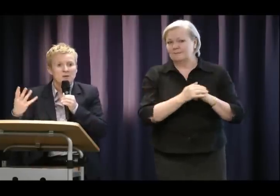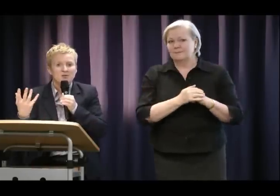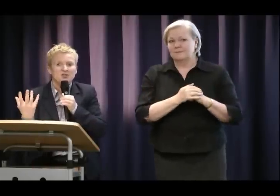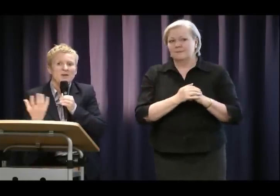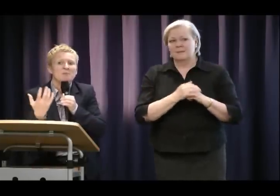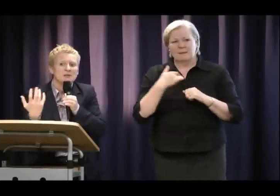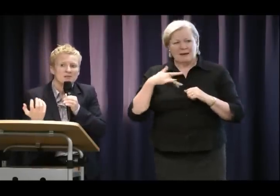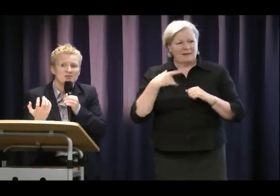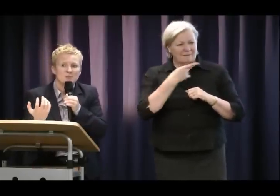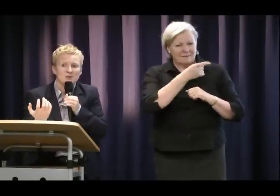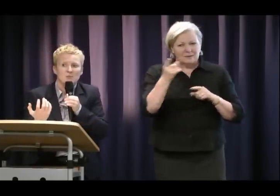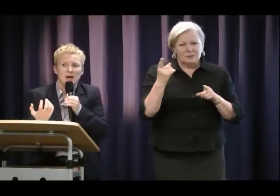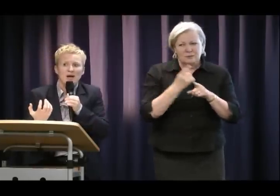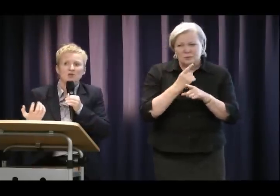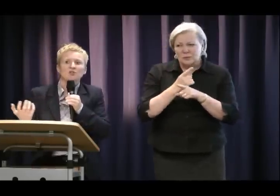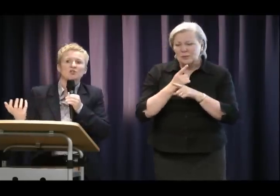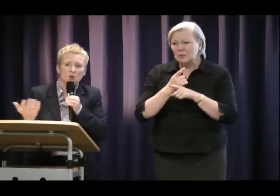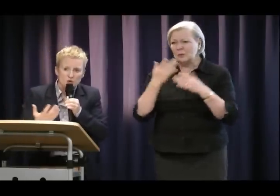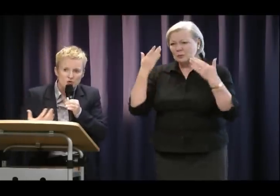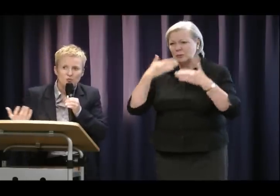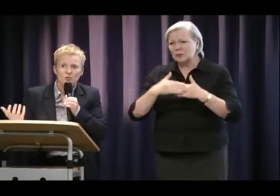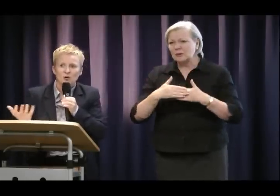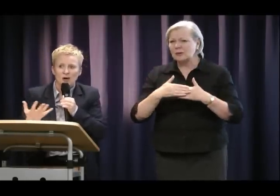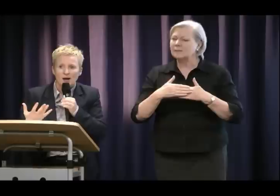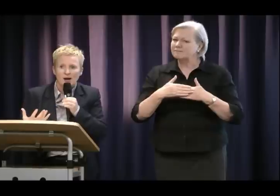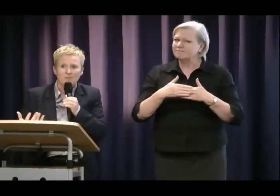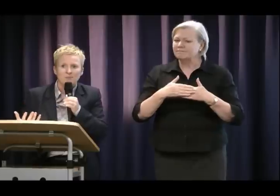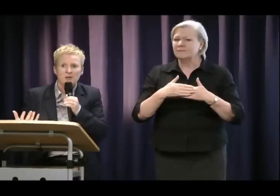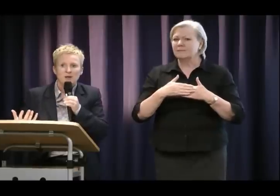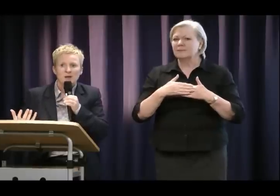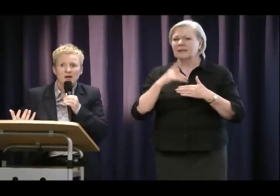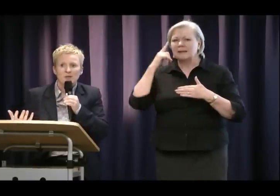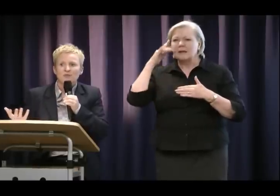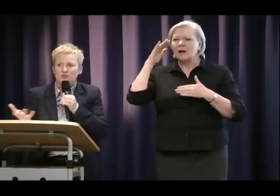saying something that's a bit about a social